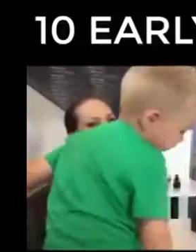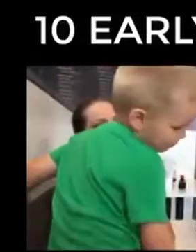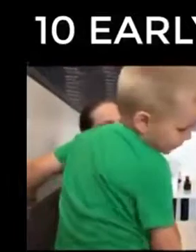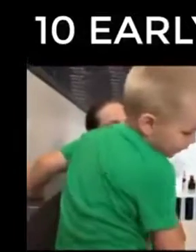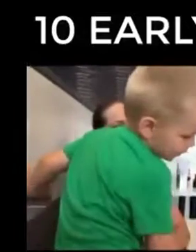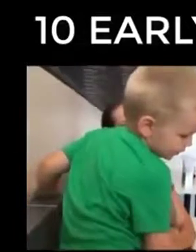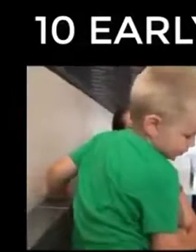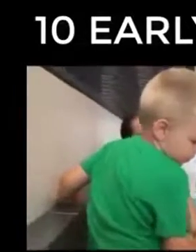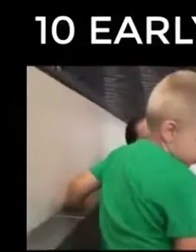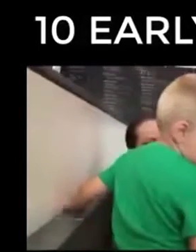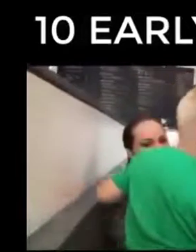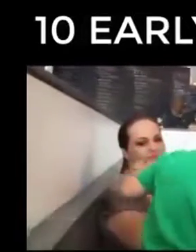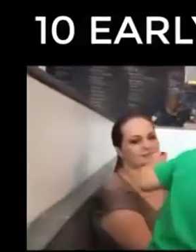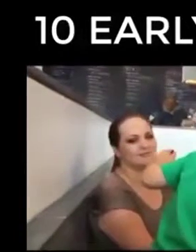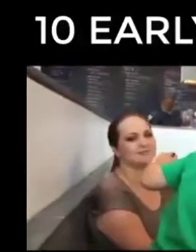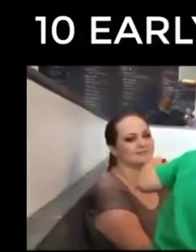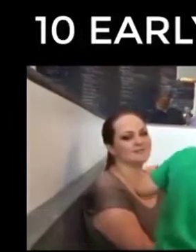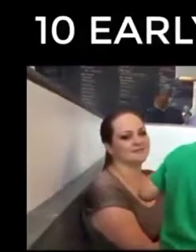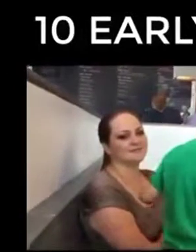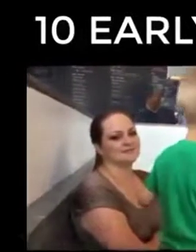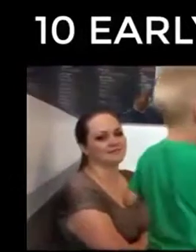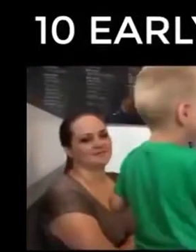It's been saying the same thing for the past 20 minutes, right?